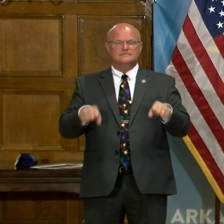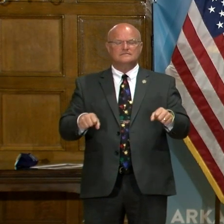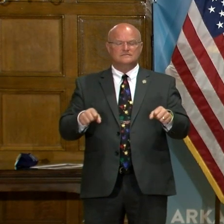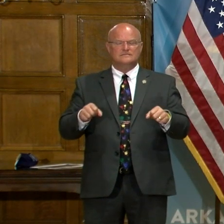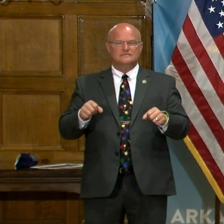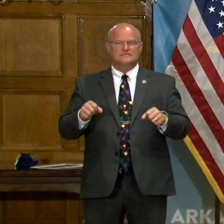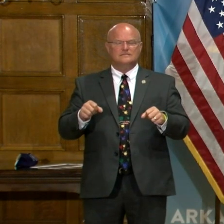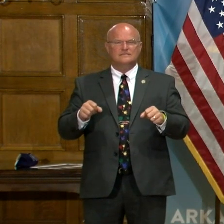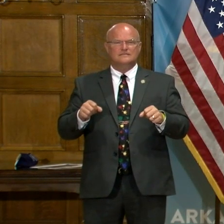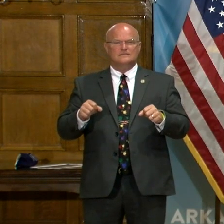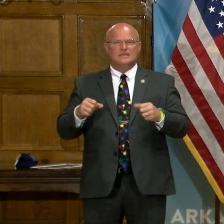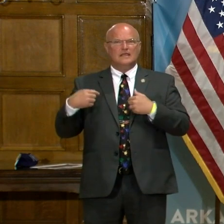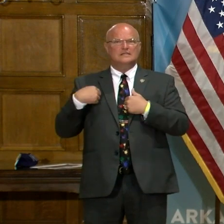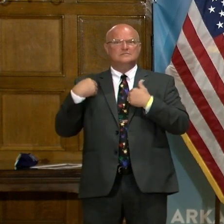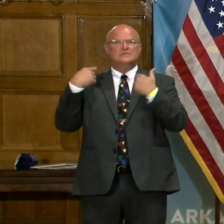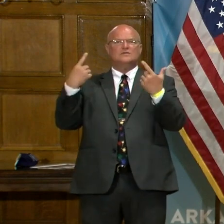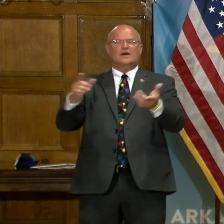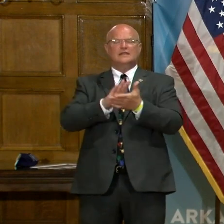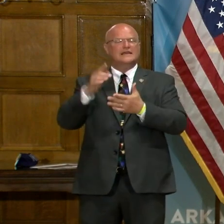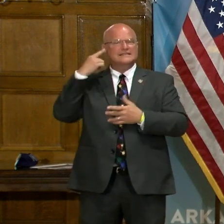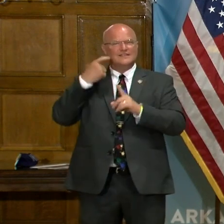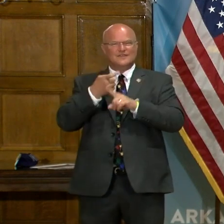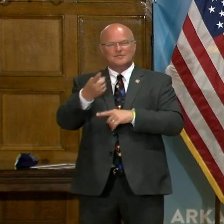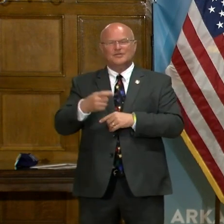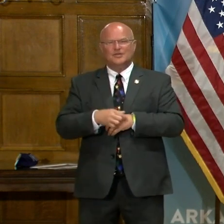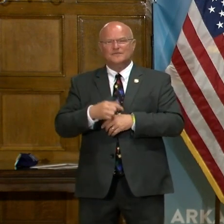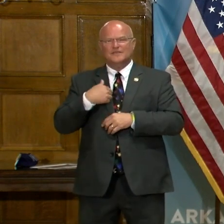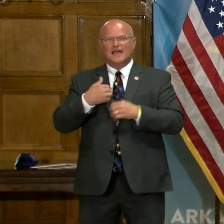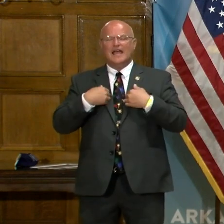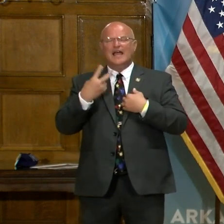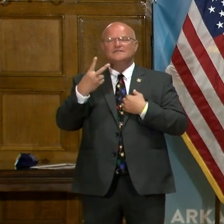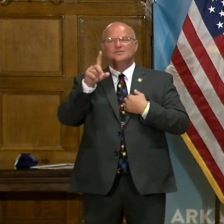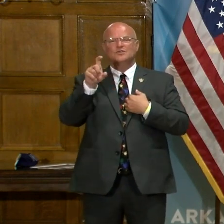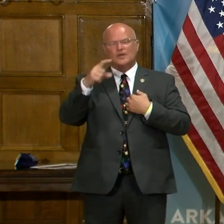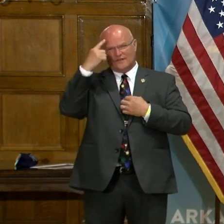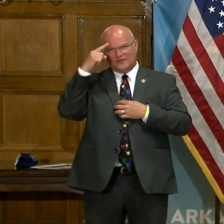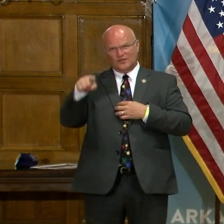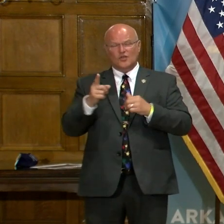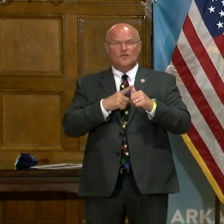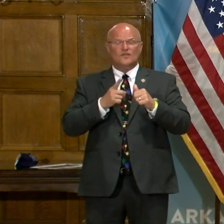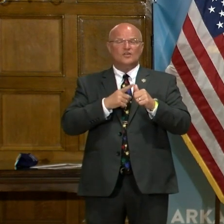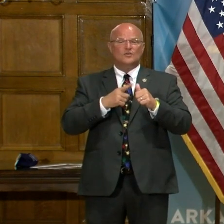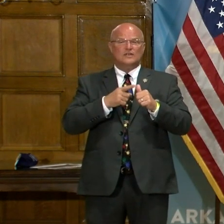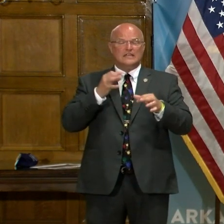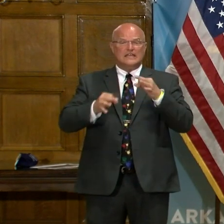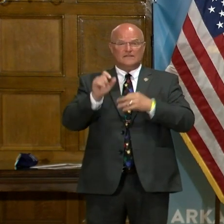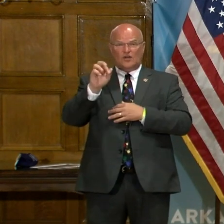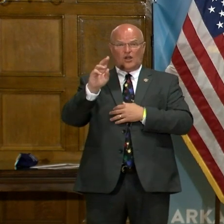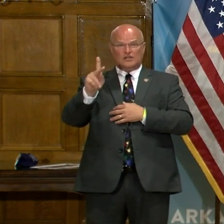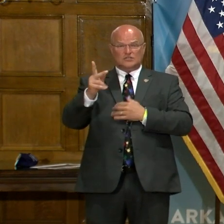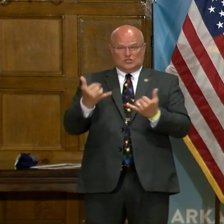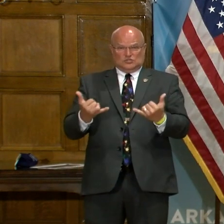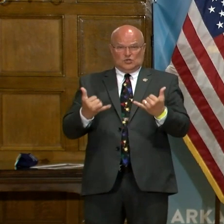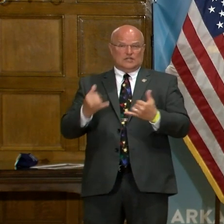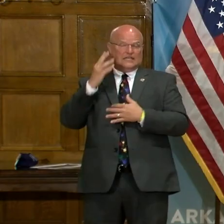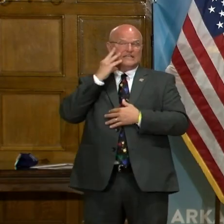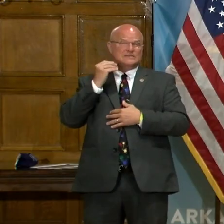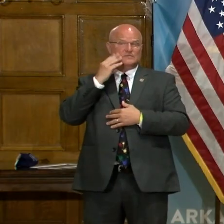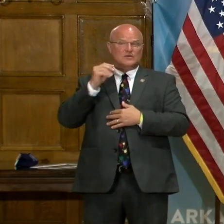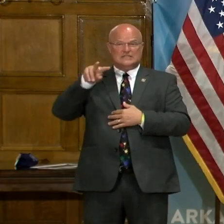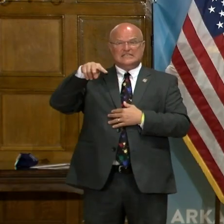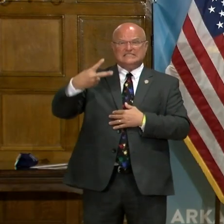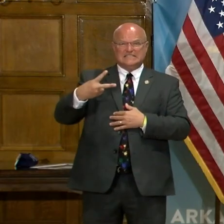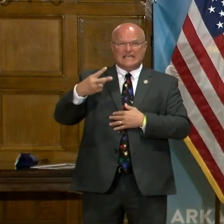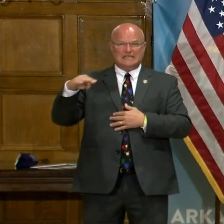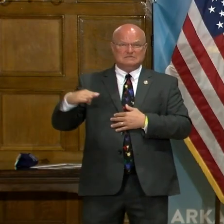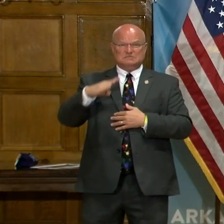Go ahead. Oh, it's been a while. It's nice to hear from you. I've got two questions for you. The first one is, if Arkansas is currently experiencing a